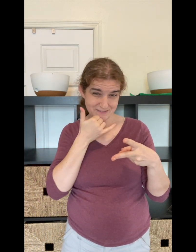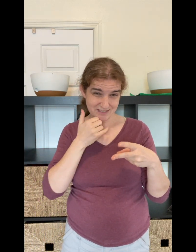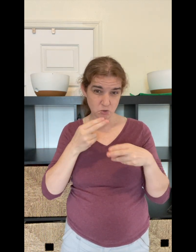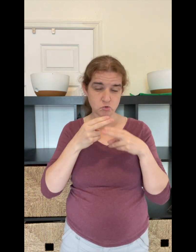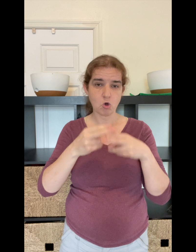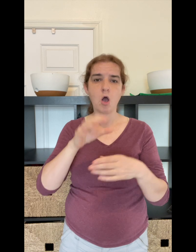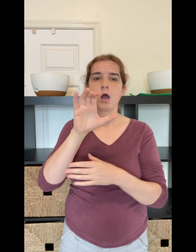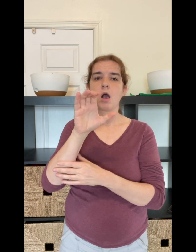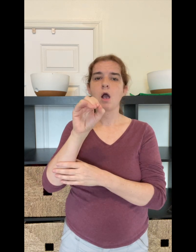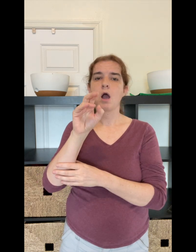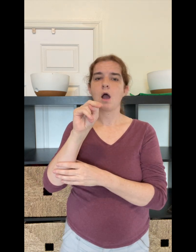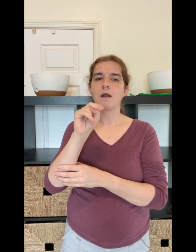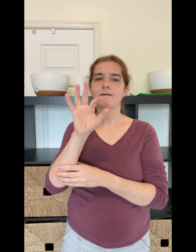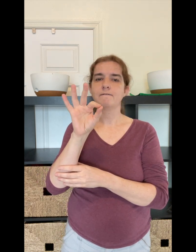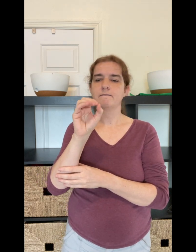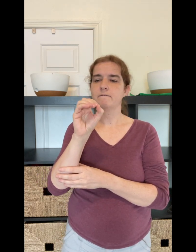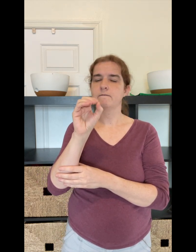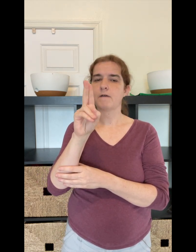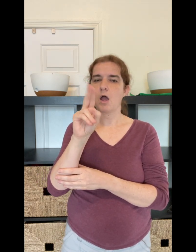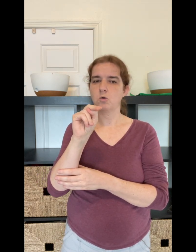of mistake is called